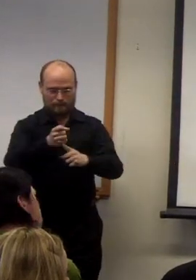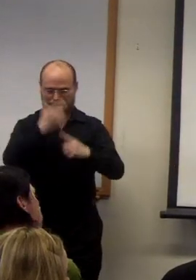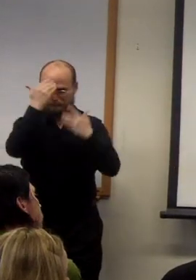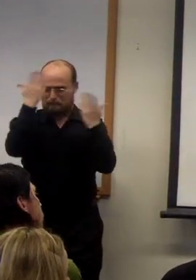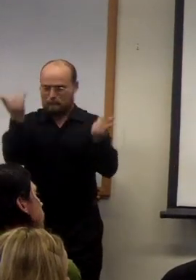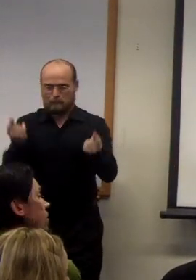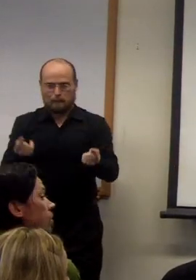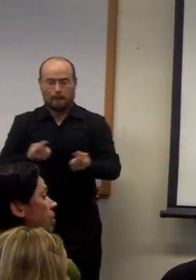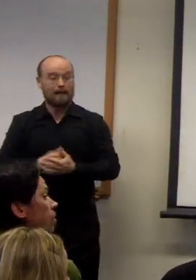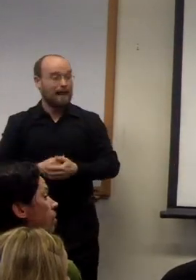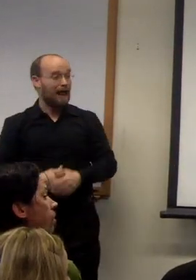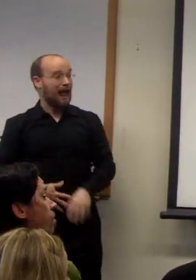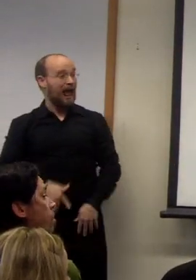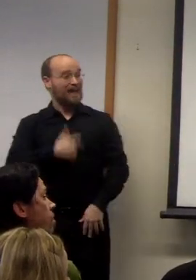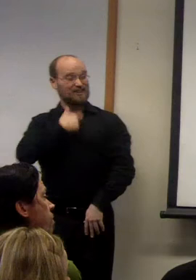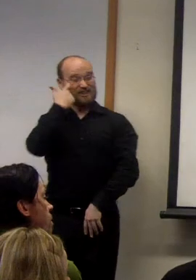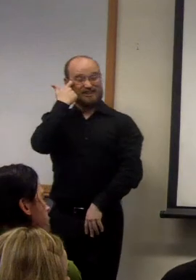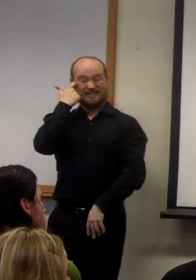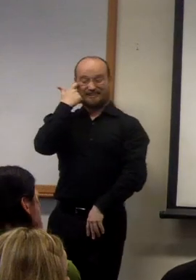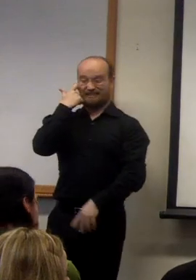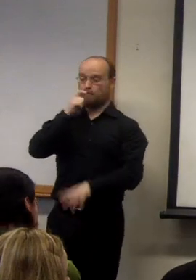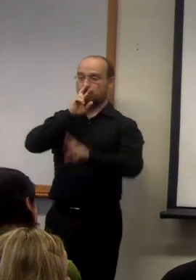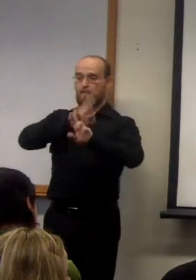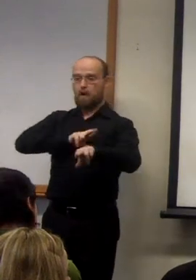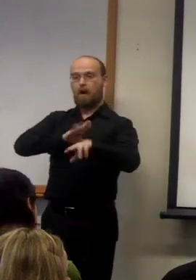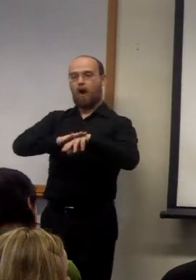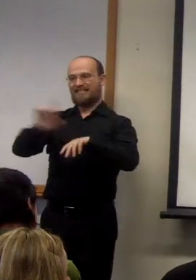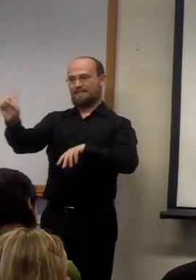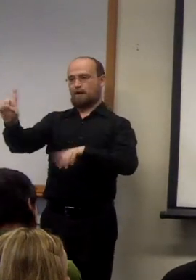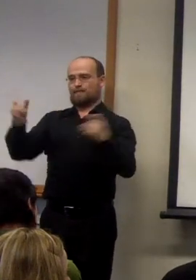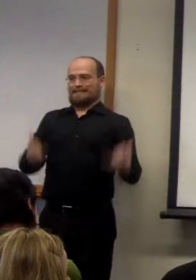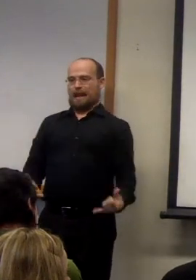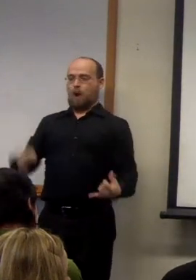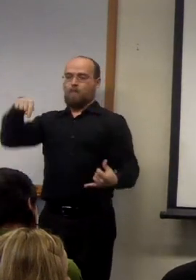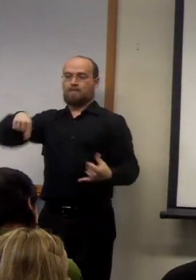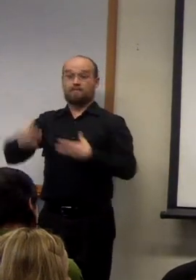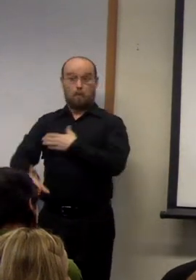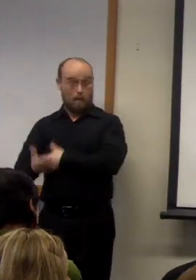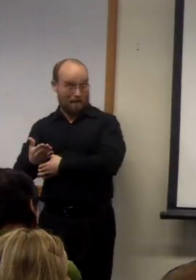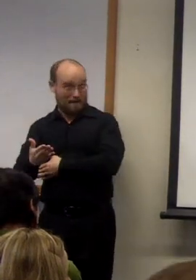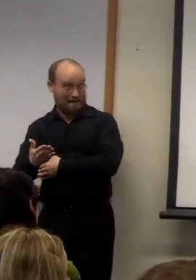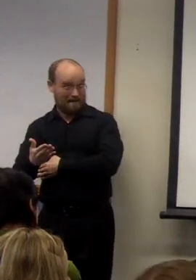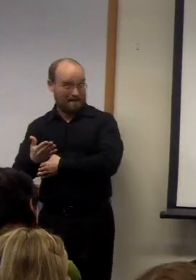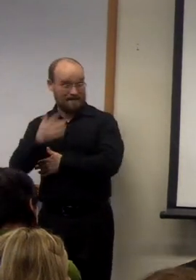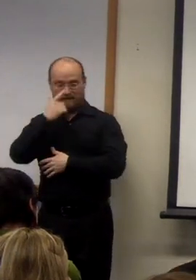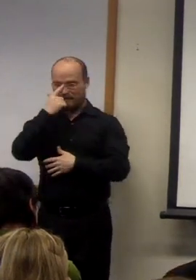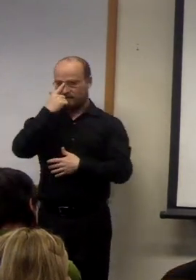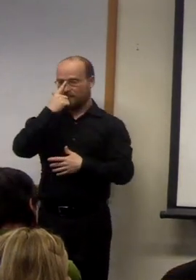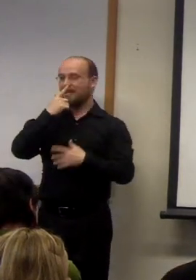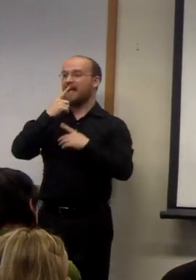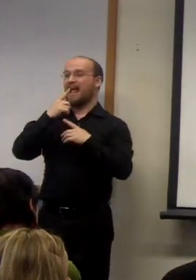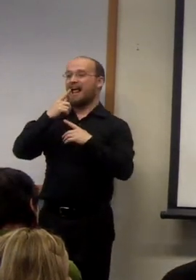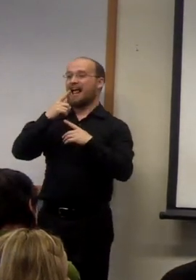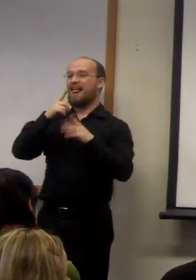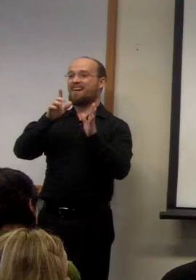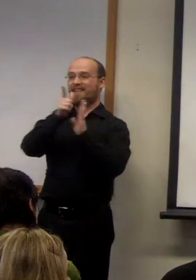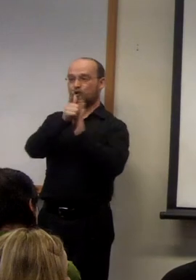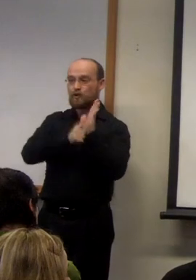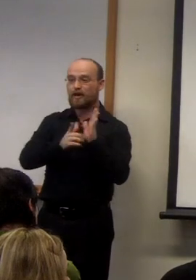on Democracy Now! This morning that said that the attorneys that are defending George Zimmerman